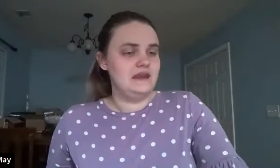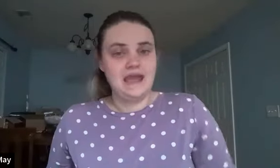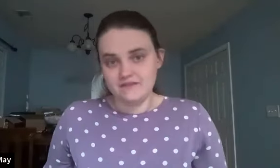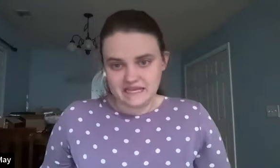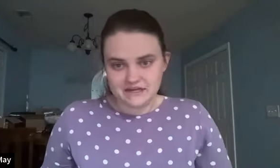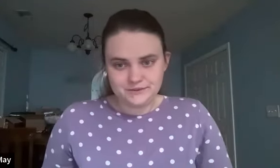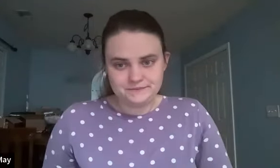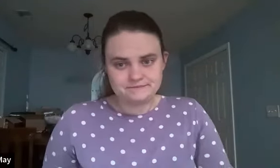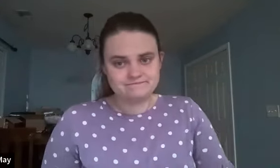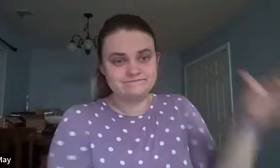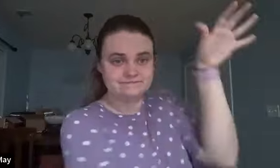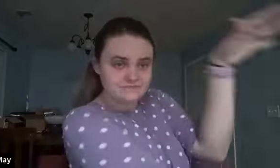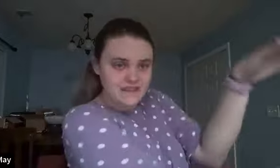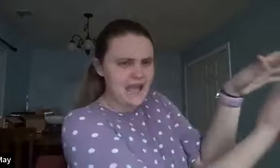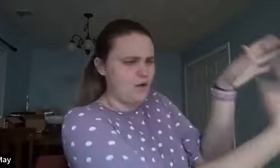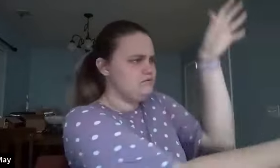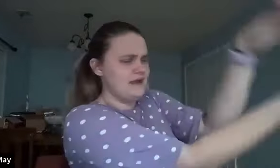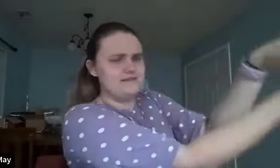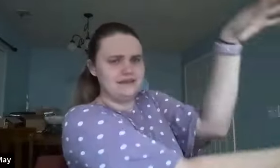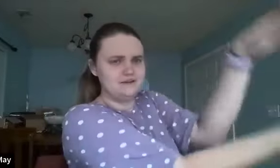Then alligator. Ow, alligator.